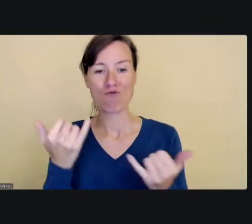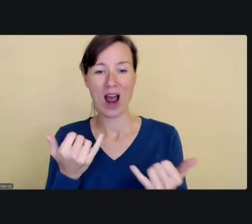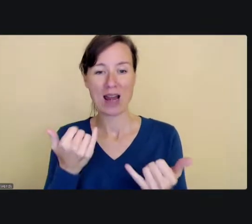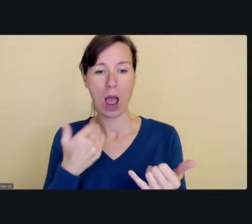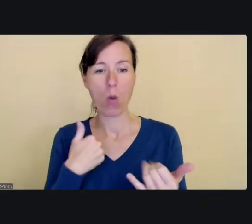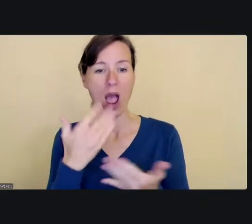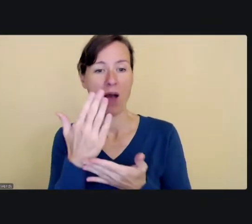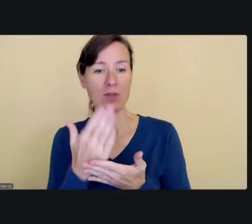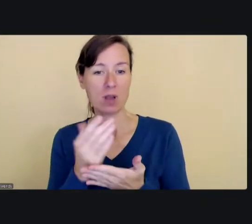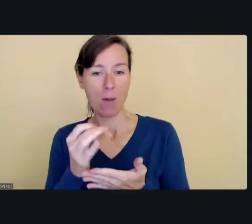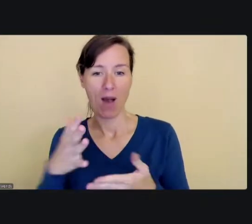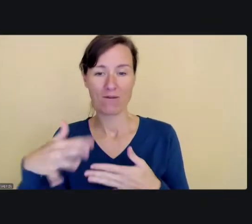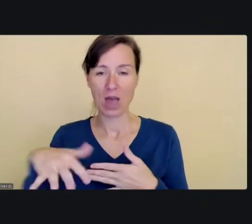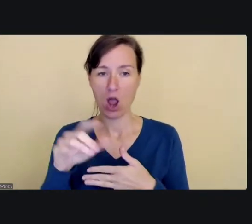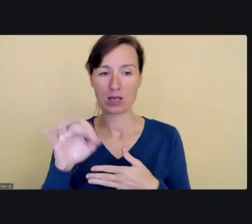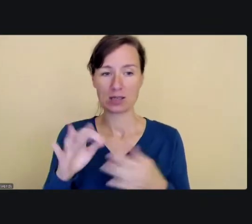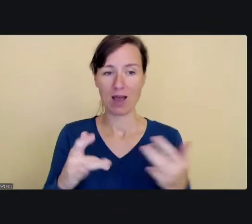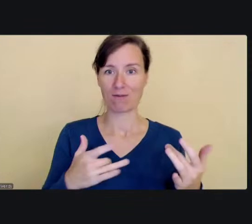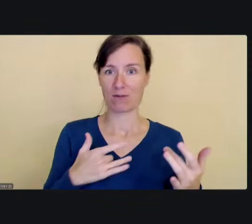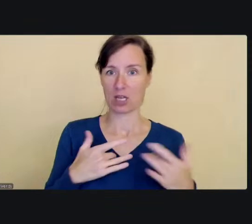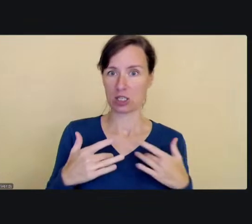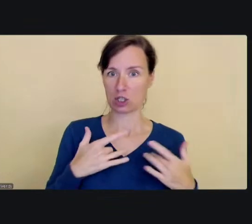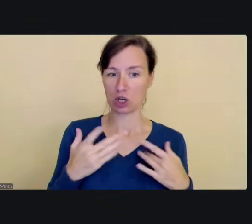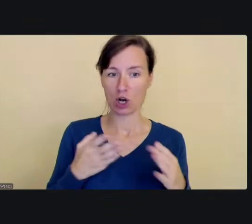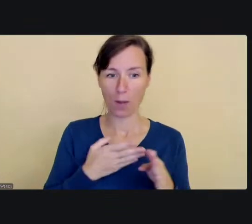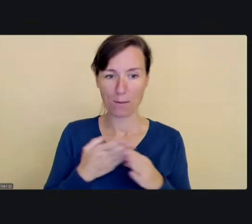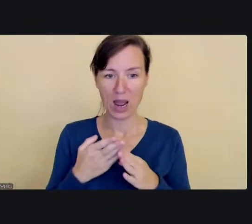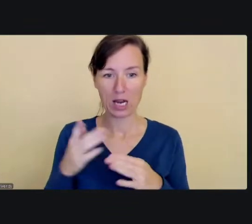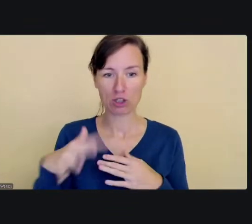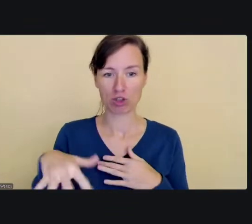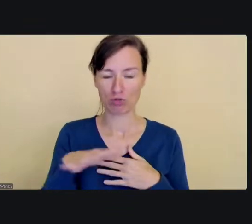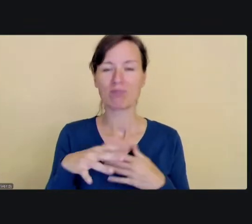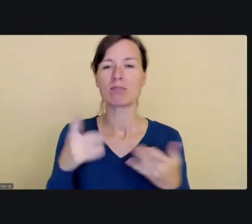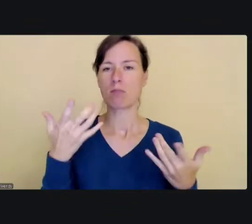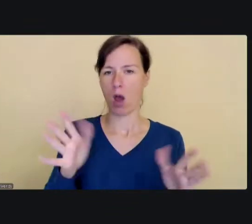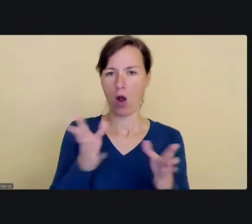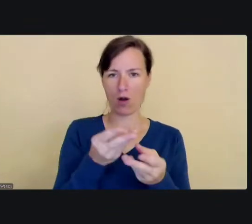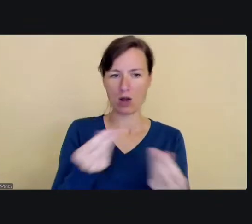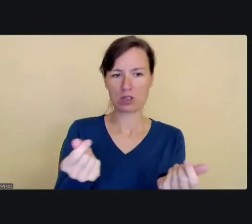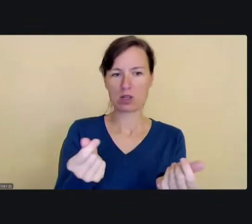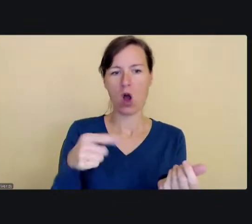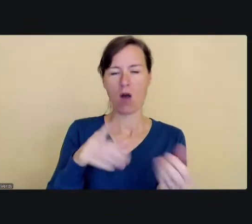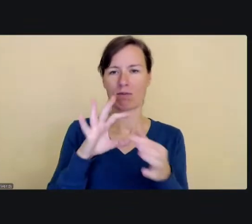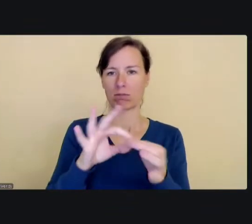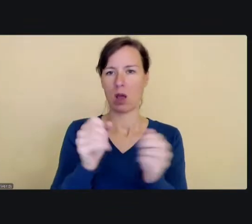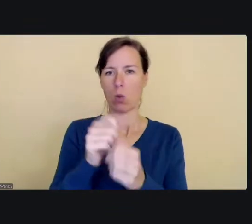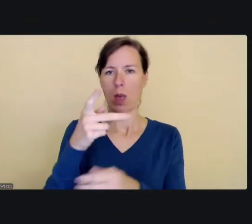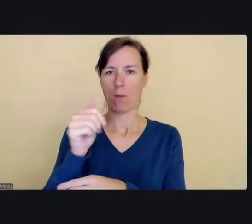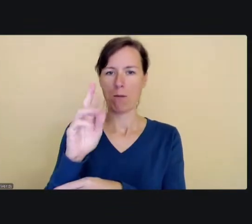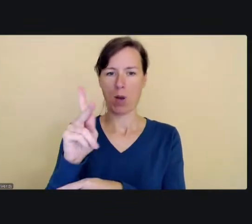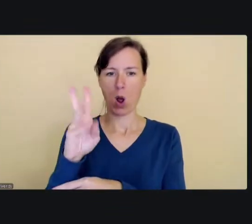been addressed, as it relates to other areas in Ward 2 and some of the areas in Ward 1.